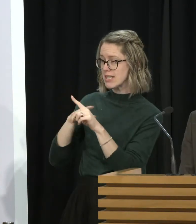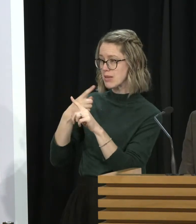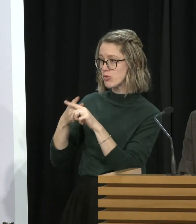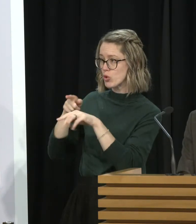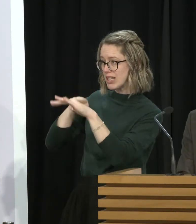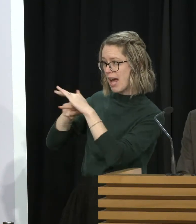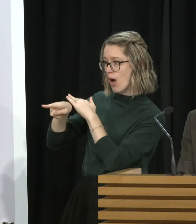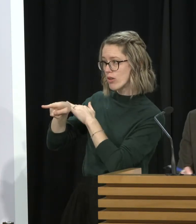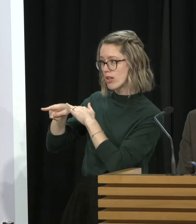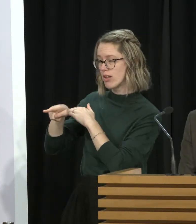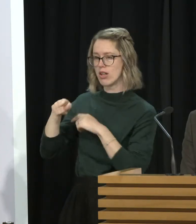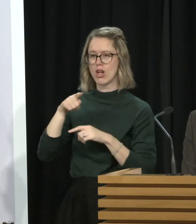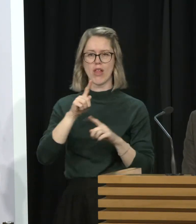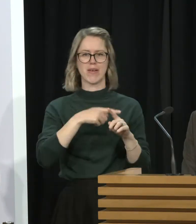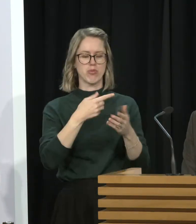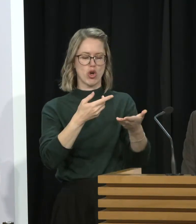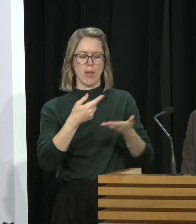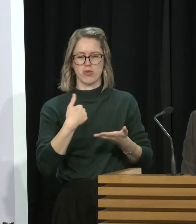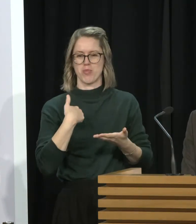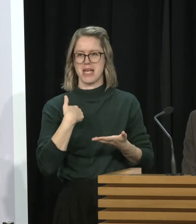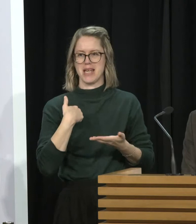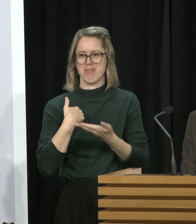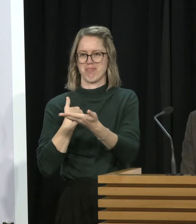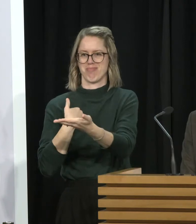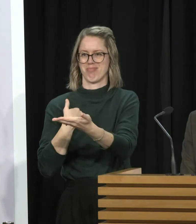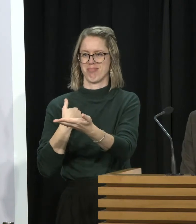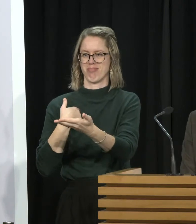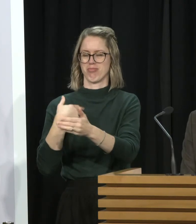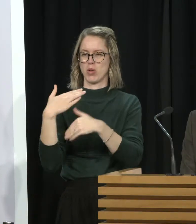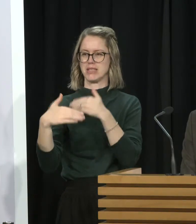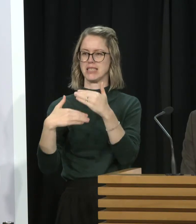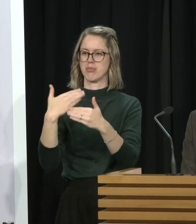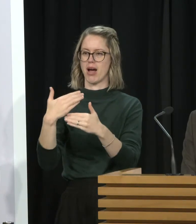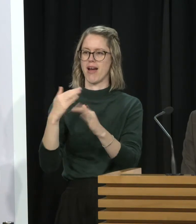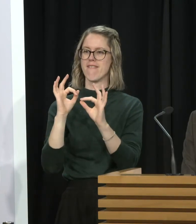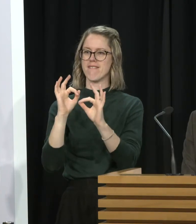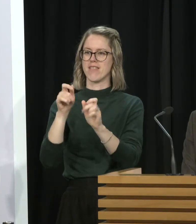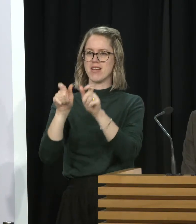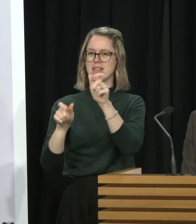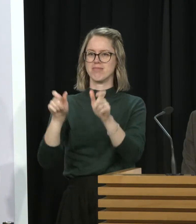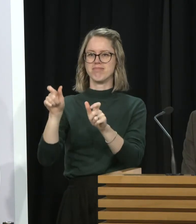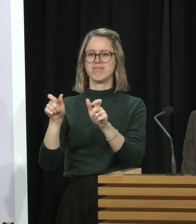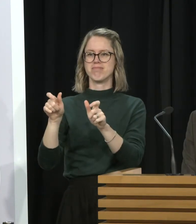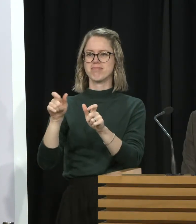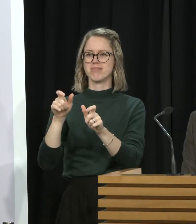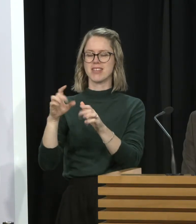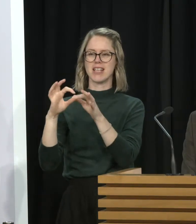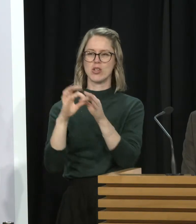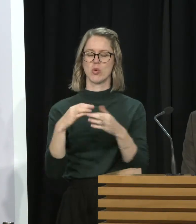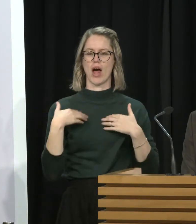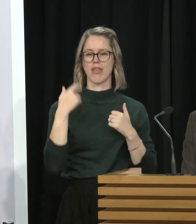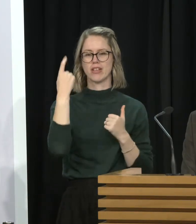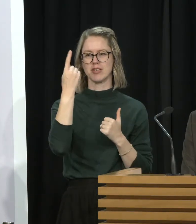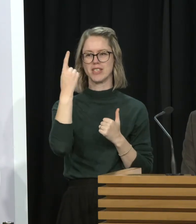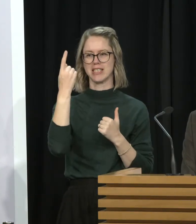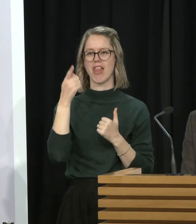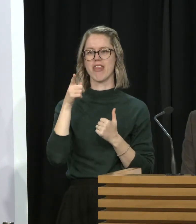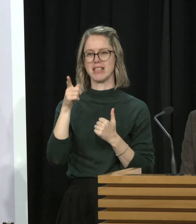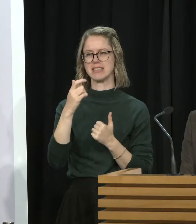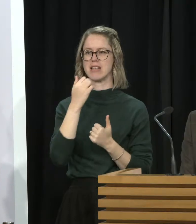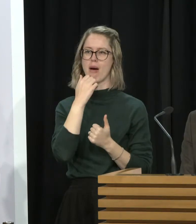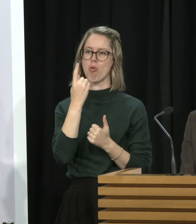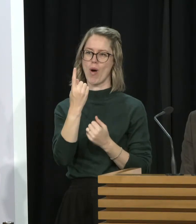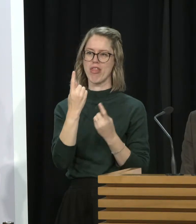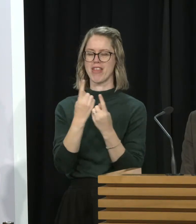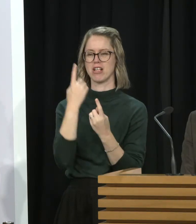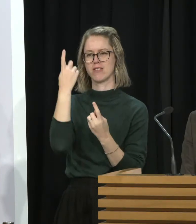exemptions or any... Those exemptions don't come to me. They're processed by relevant officials based on health considerations. That is the number one